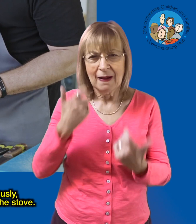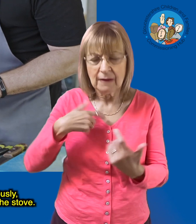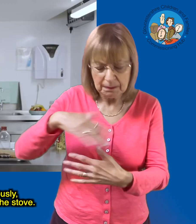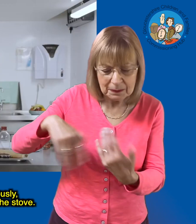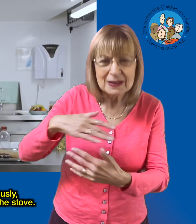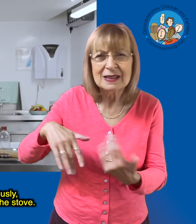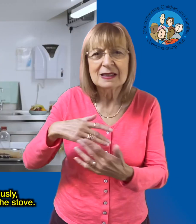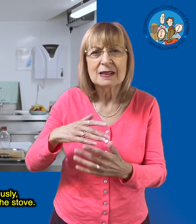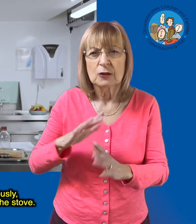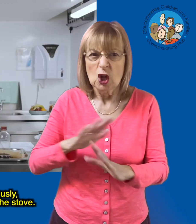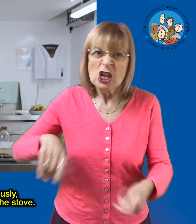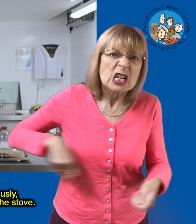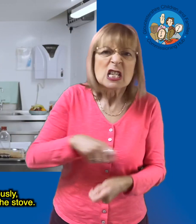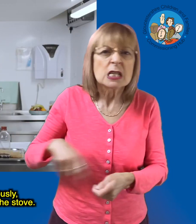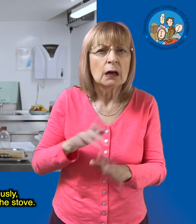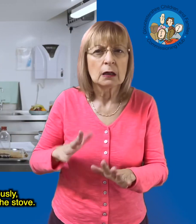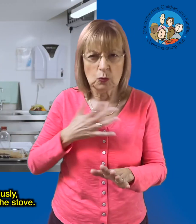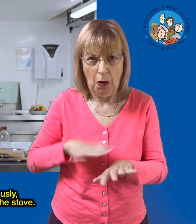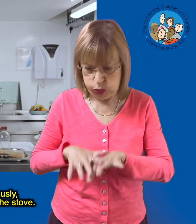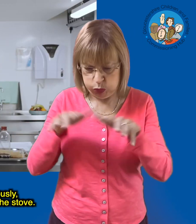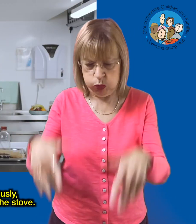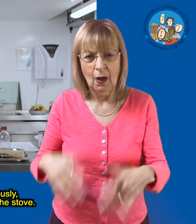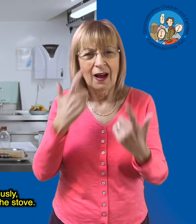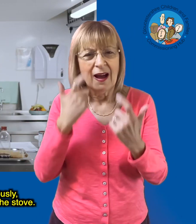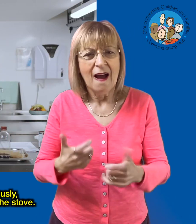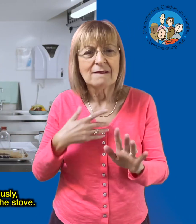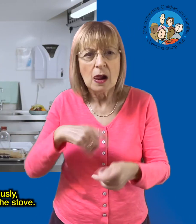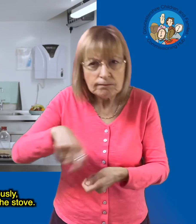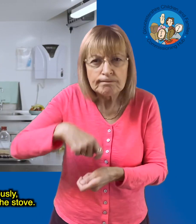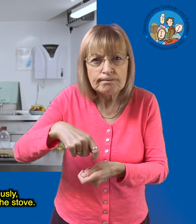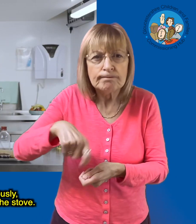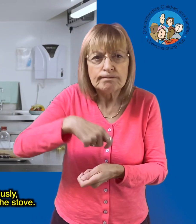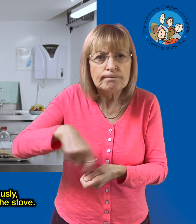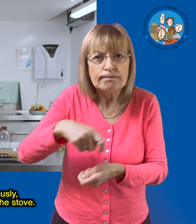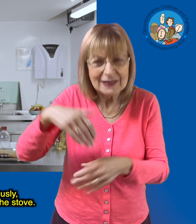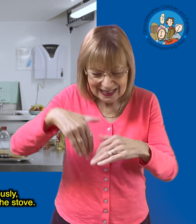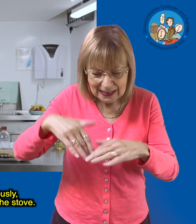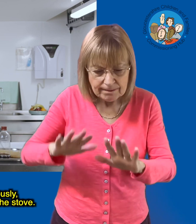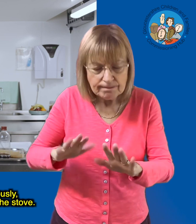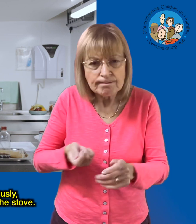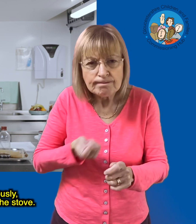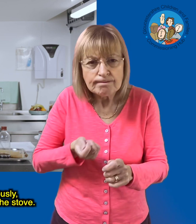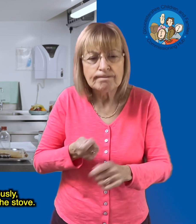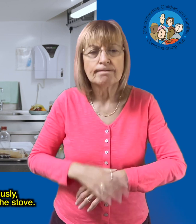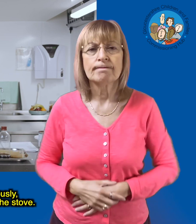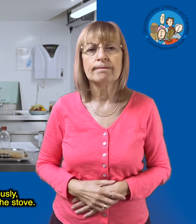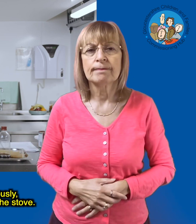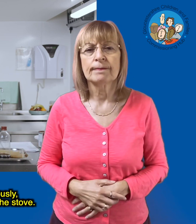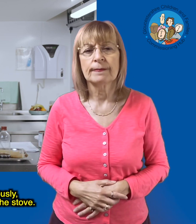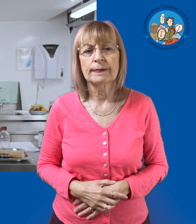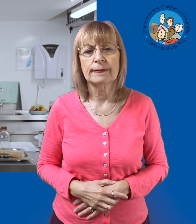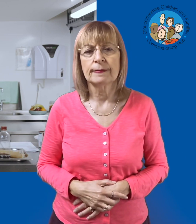So I'm just carefully mixing it now, not too vigorously. I don't want to have everything spilling out over